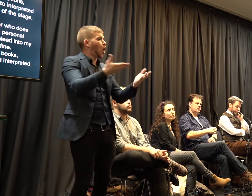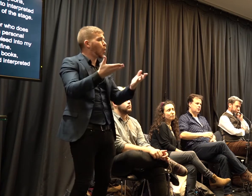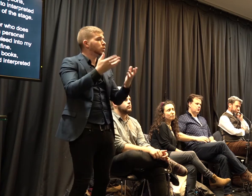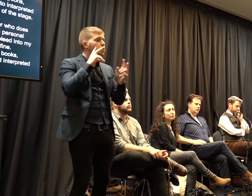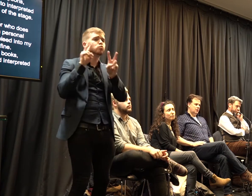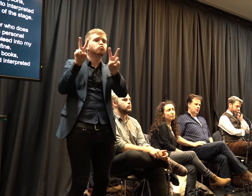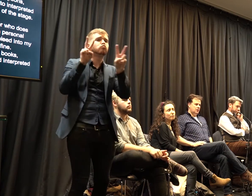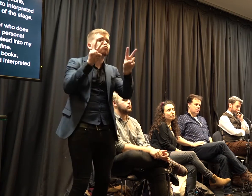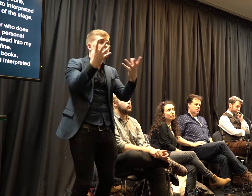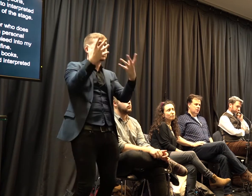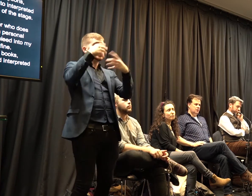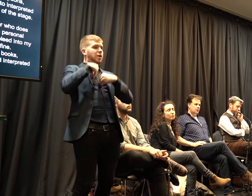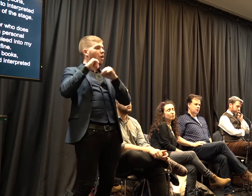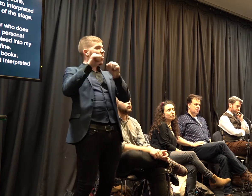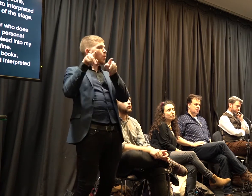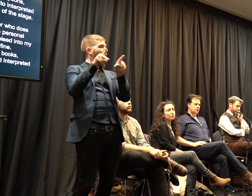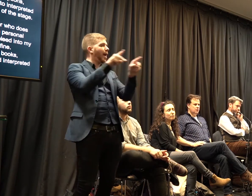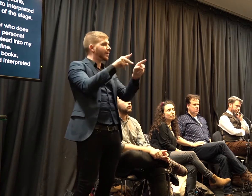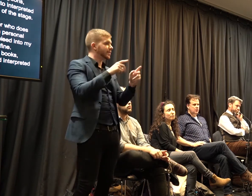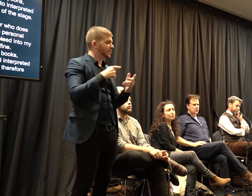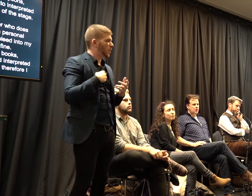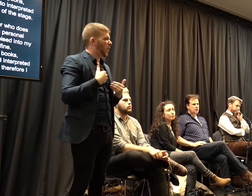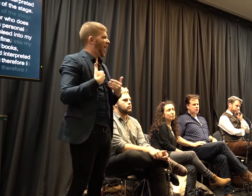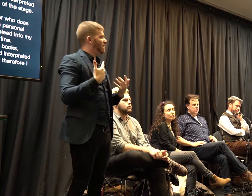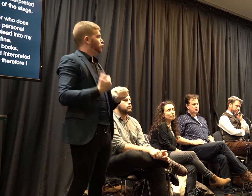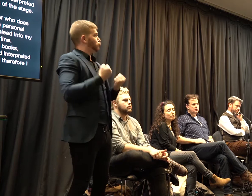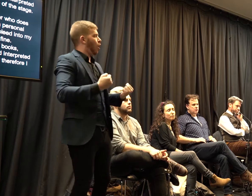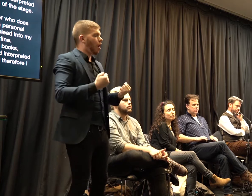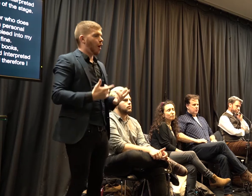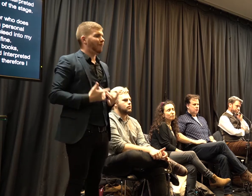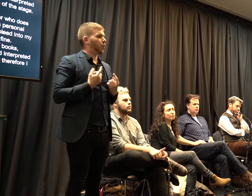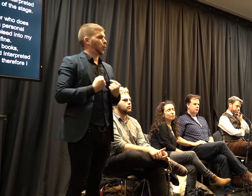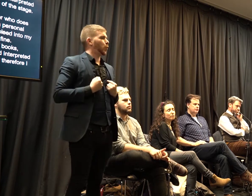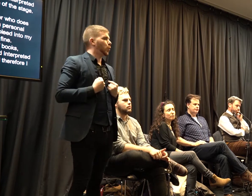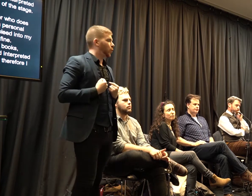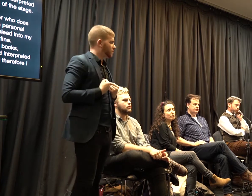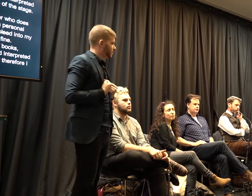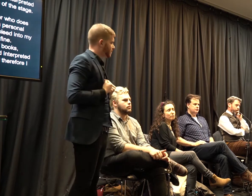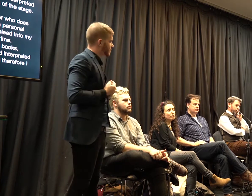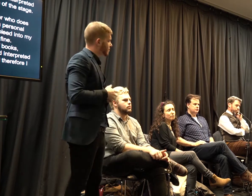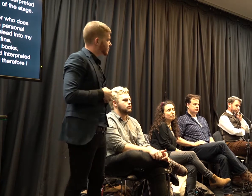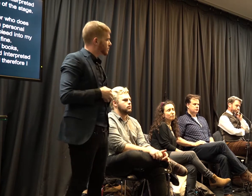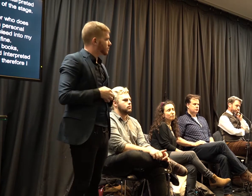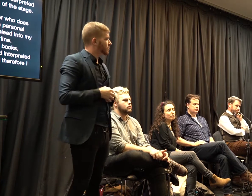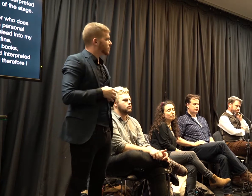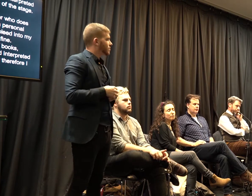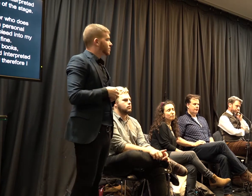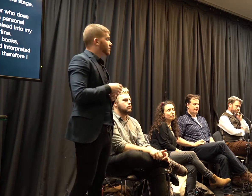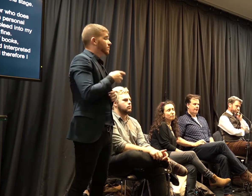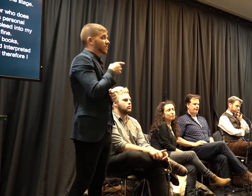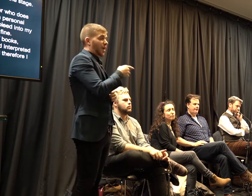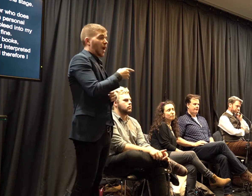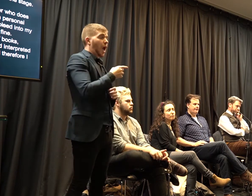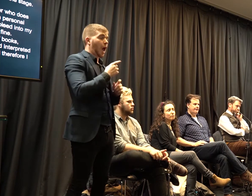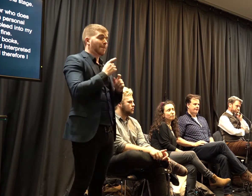work, and therefore I have quite strong opinions. I am painfully aware